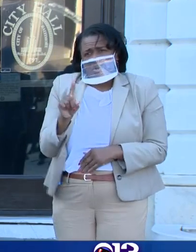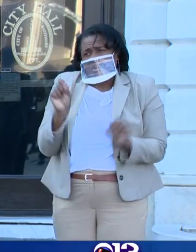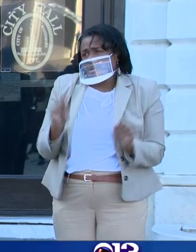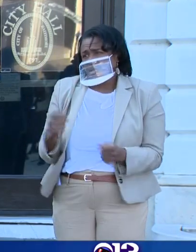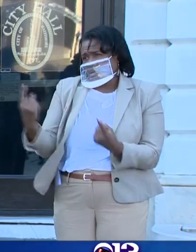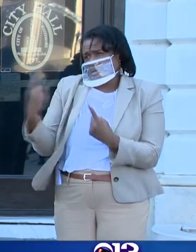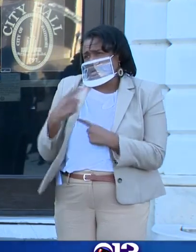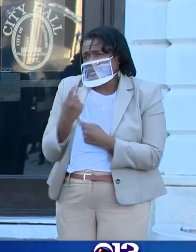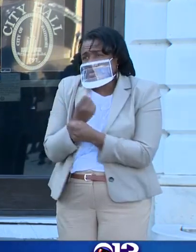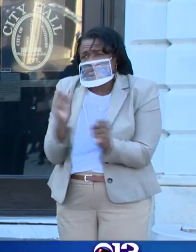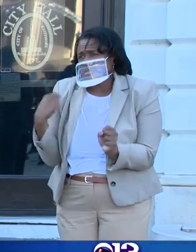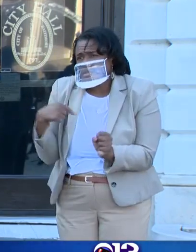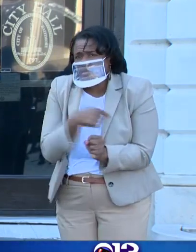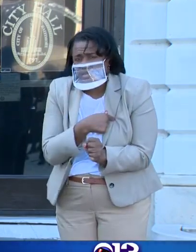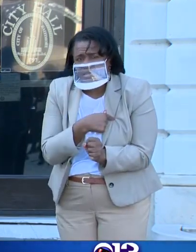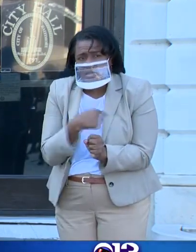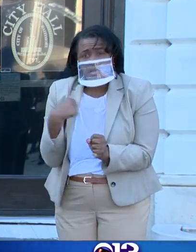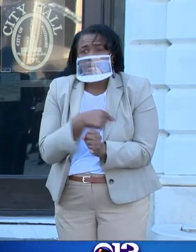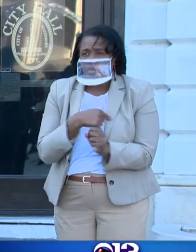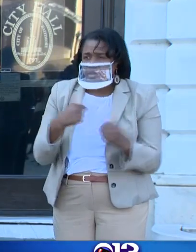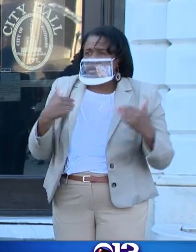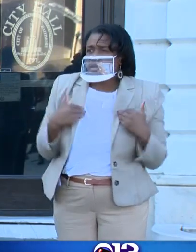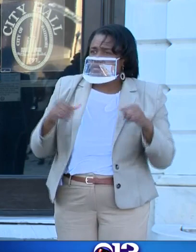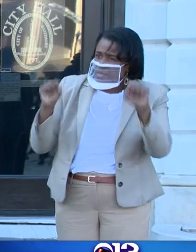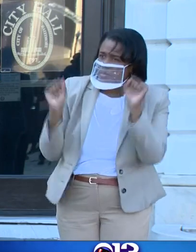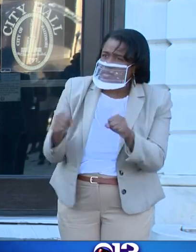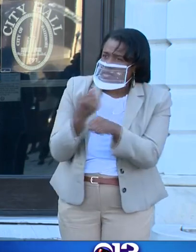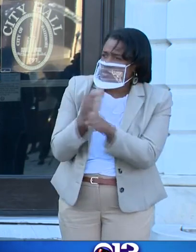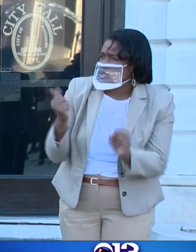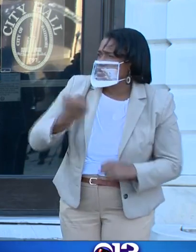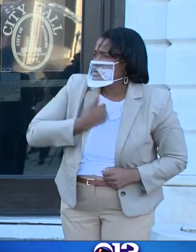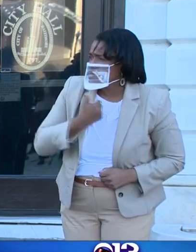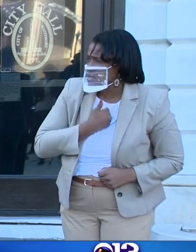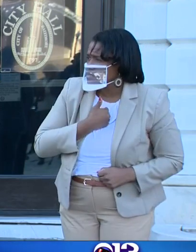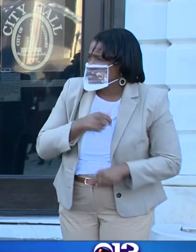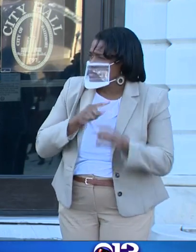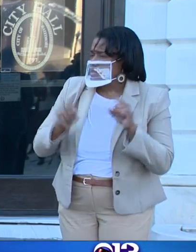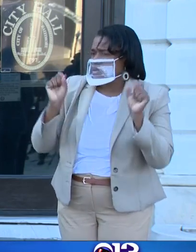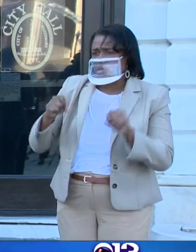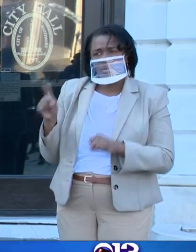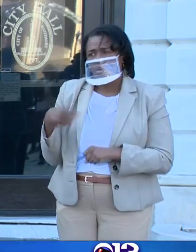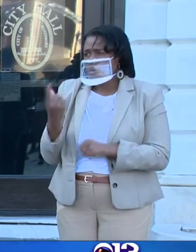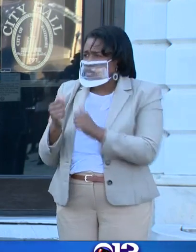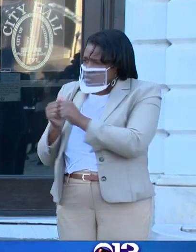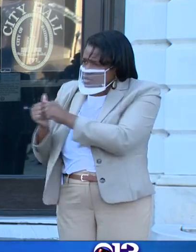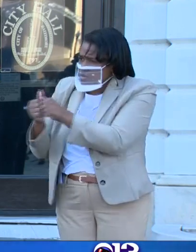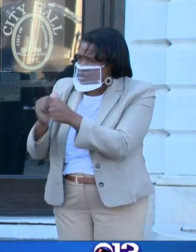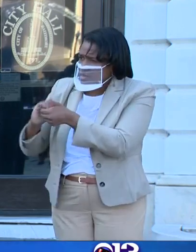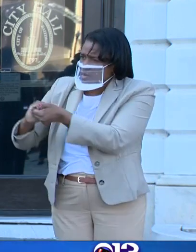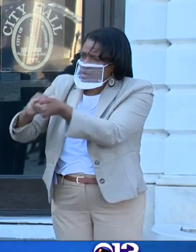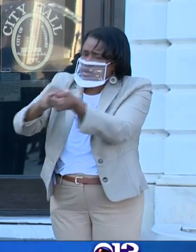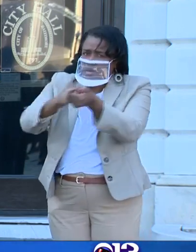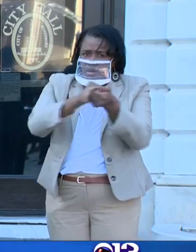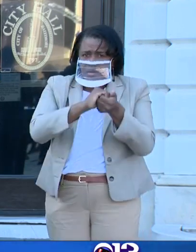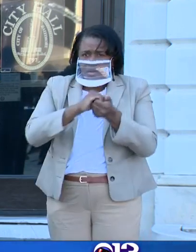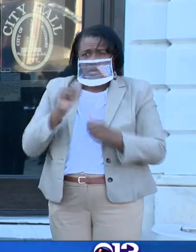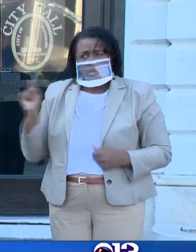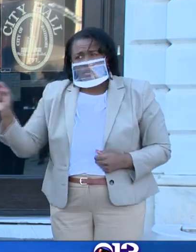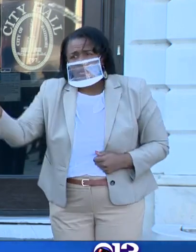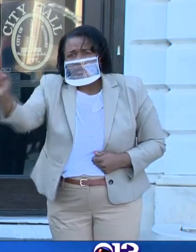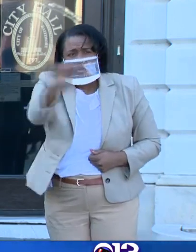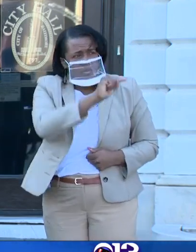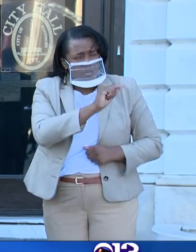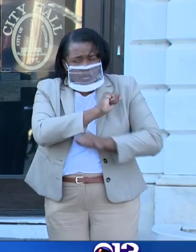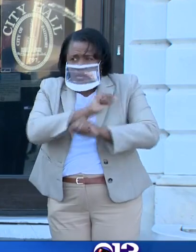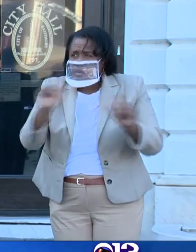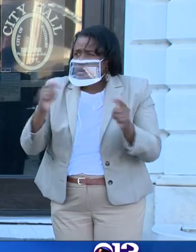us. We have the ability to save ourselves, but we can only do that together. We all have a role to